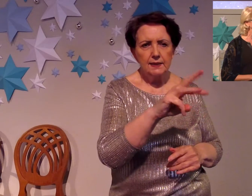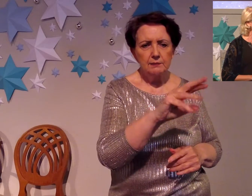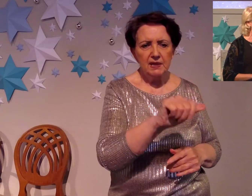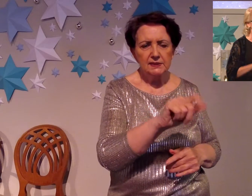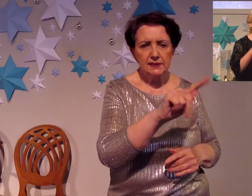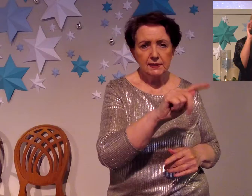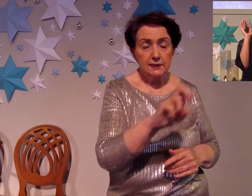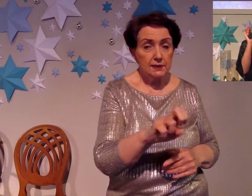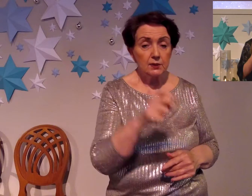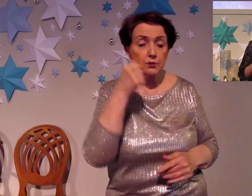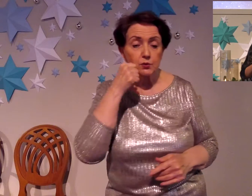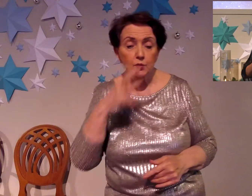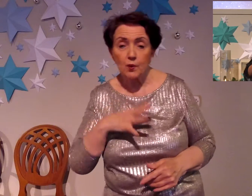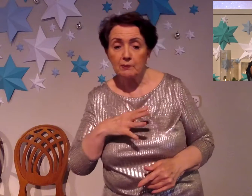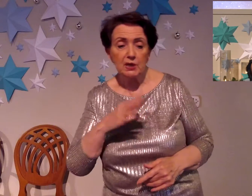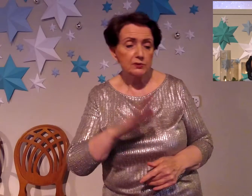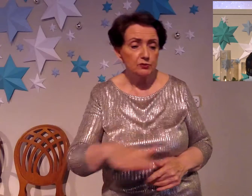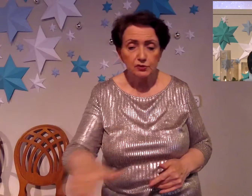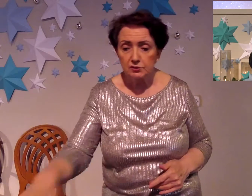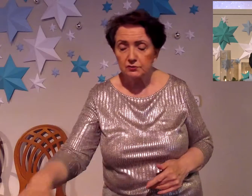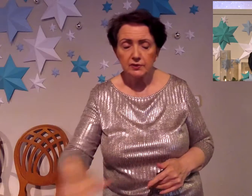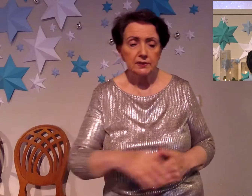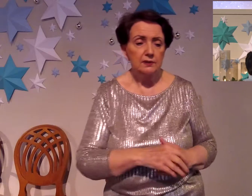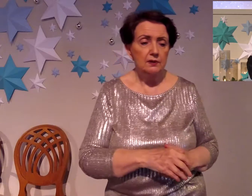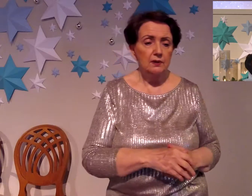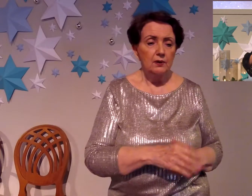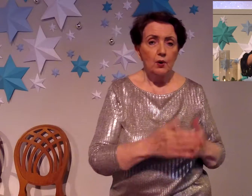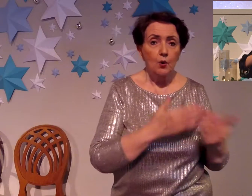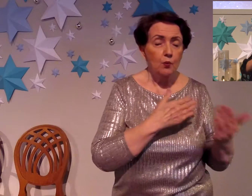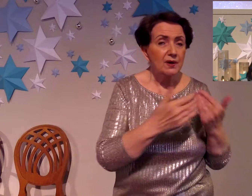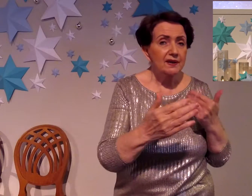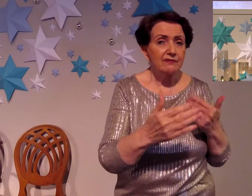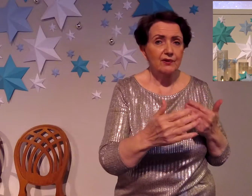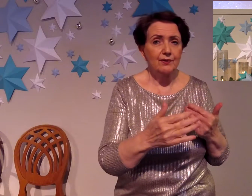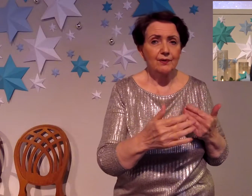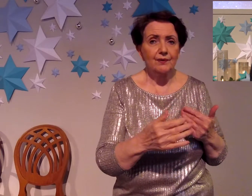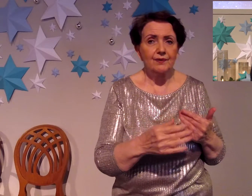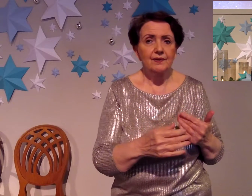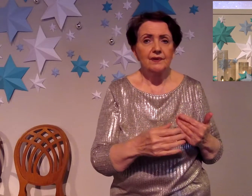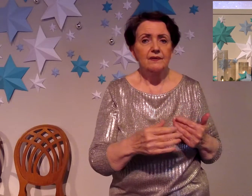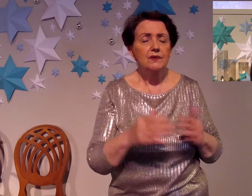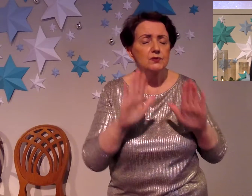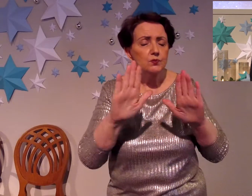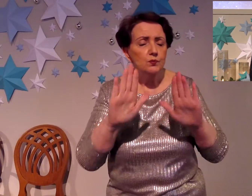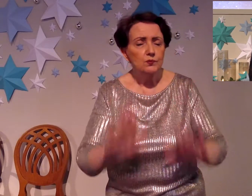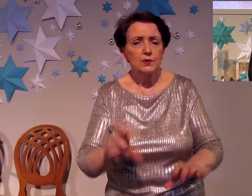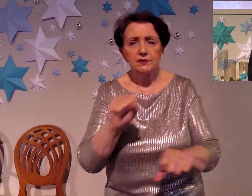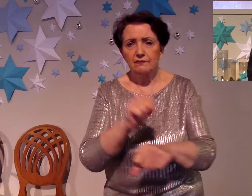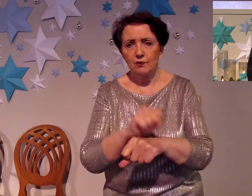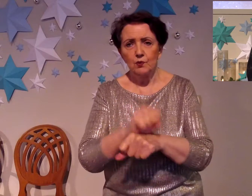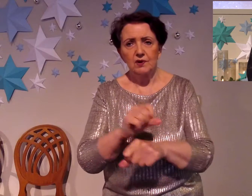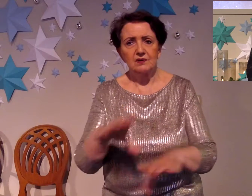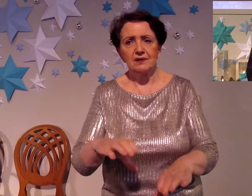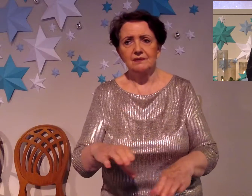or to children or to whatever it is, there is incredible good work being done.